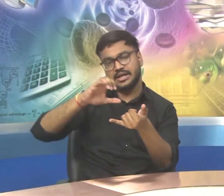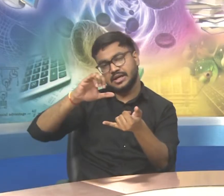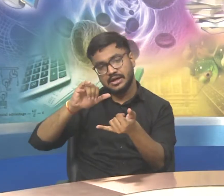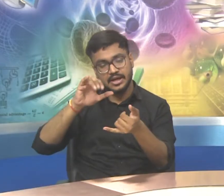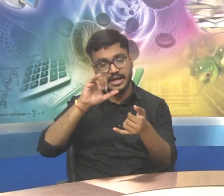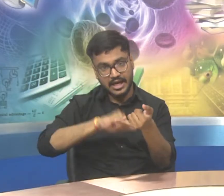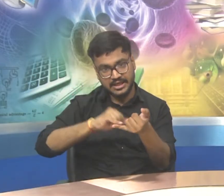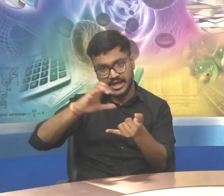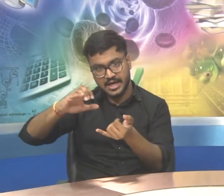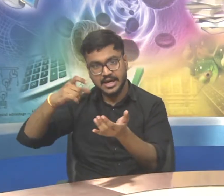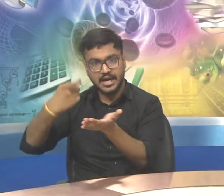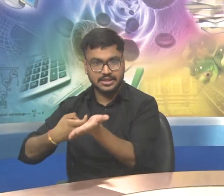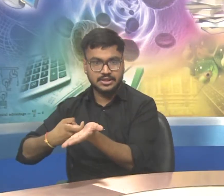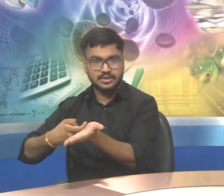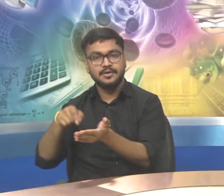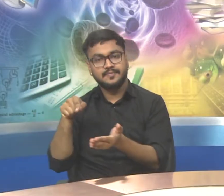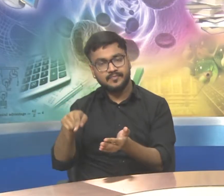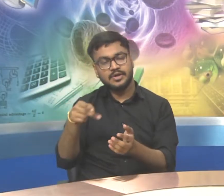crystals remain on the bottom.